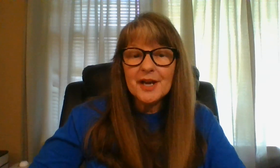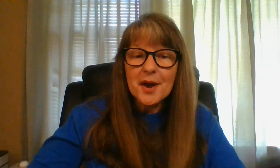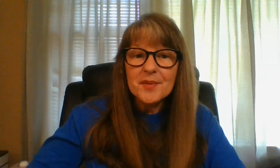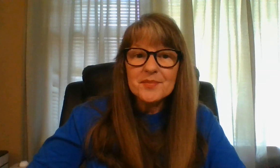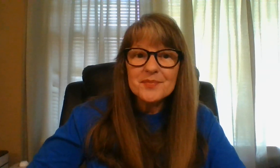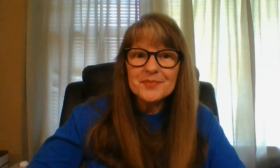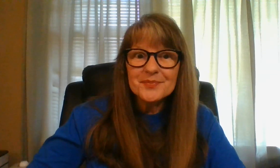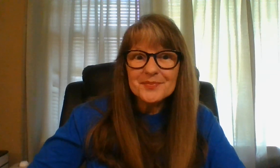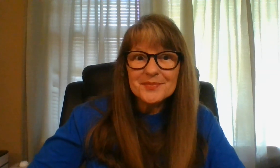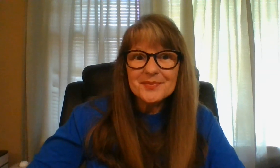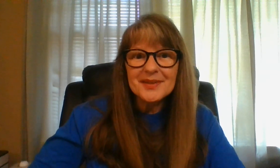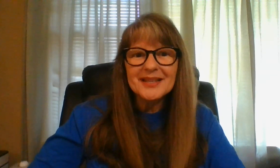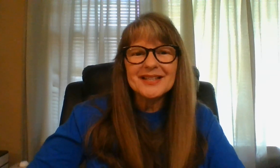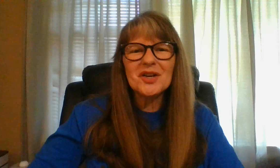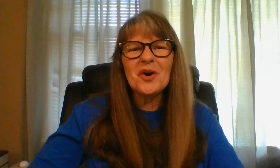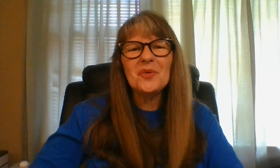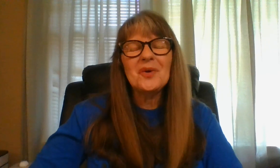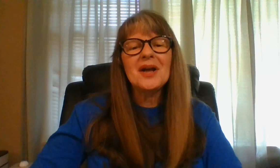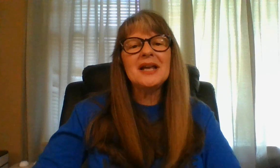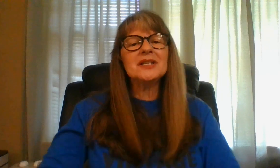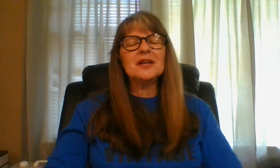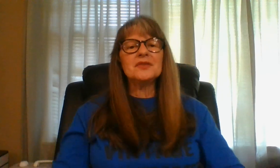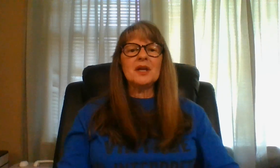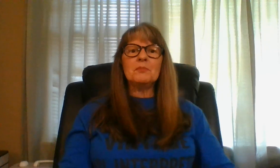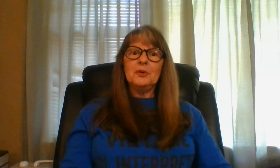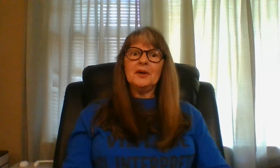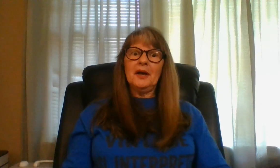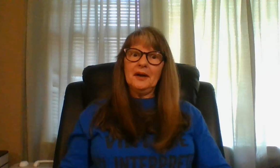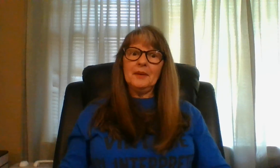up? So instead of saying put up,